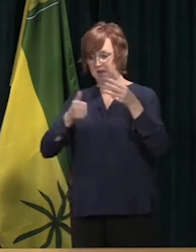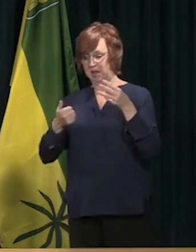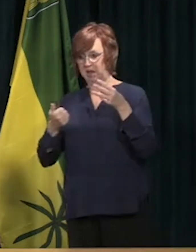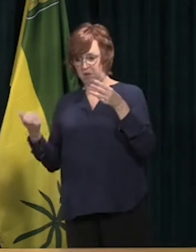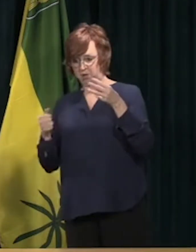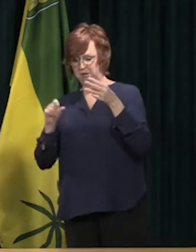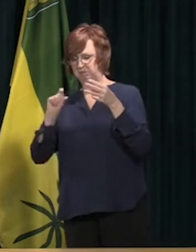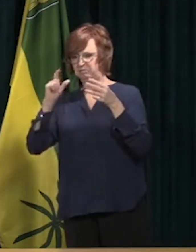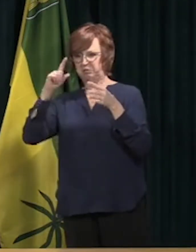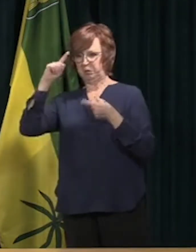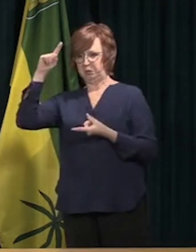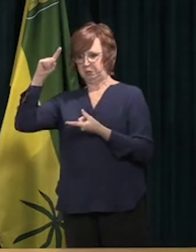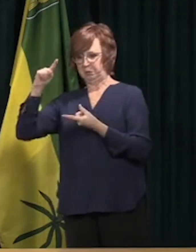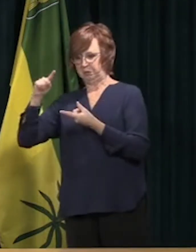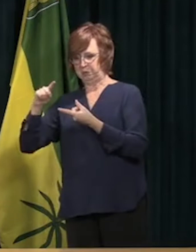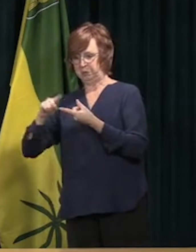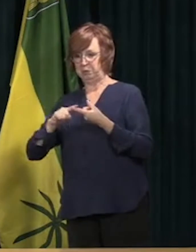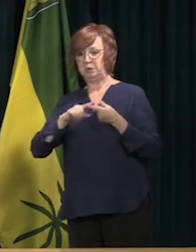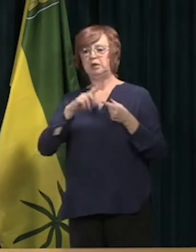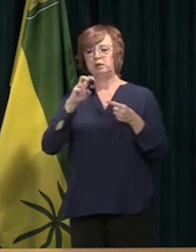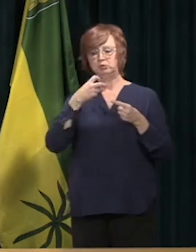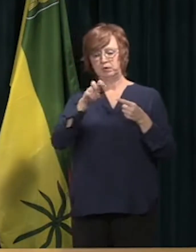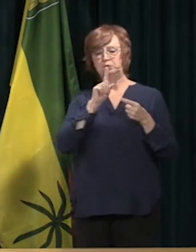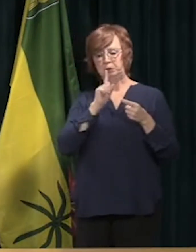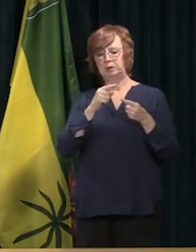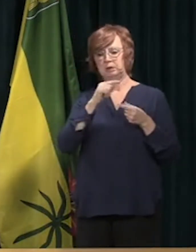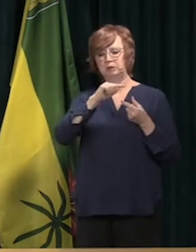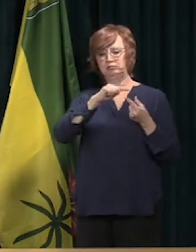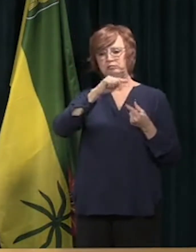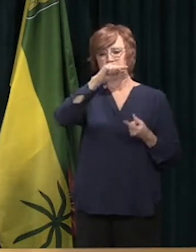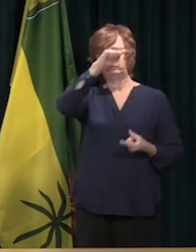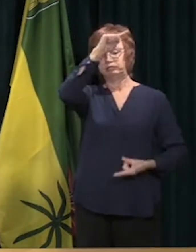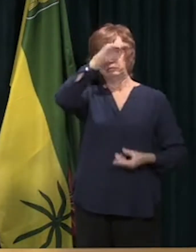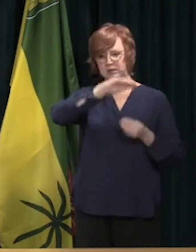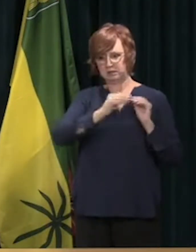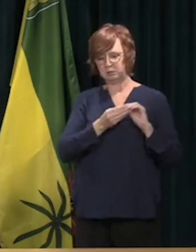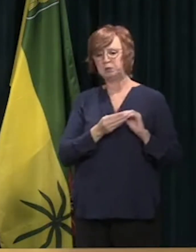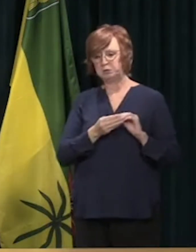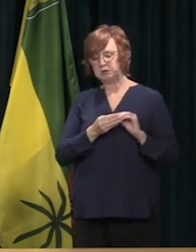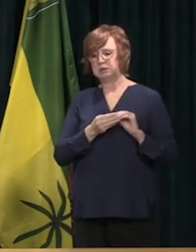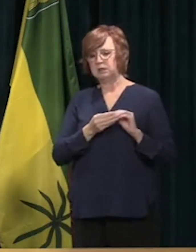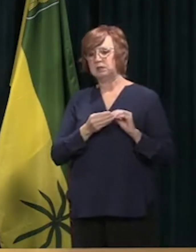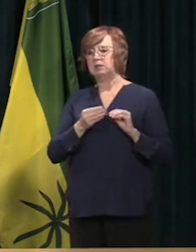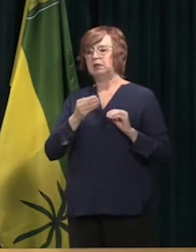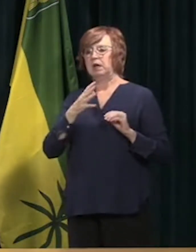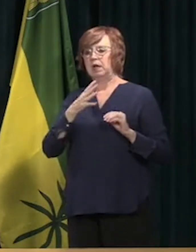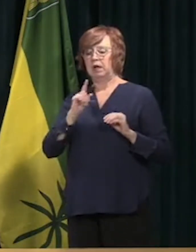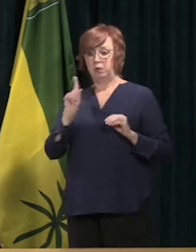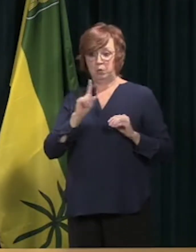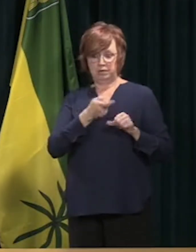be mentioning if there was any large events where cases were linked to, or if there was any